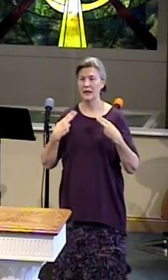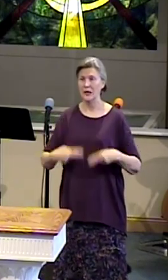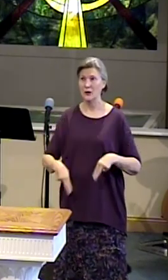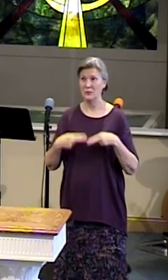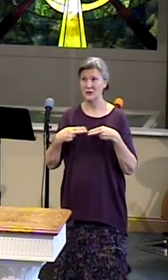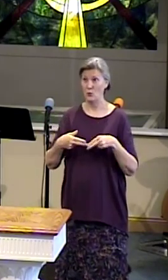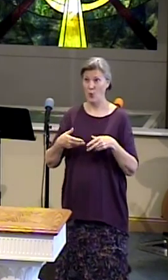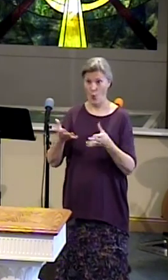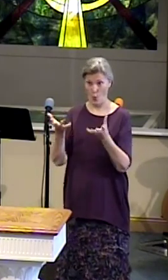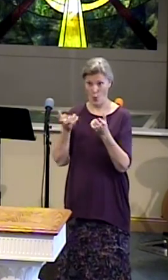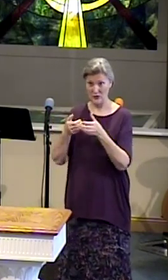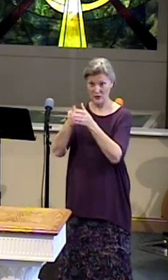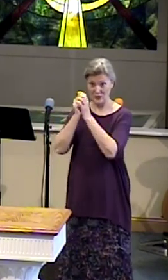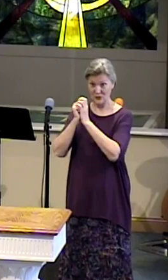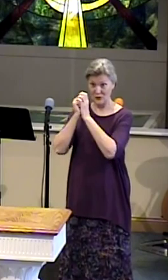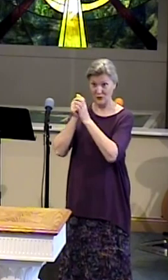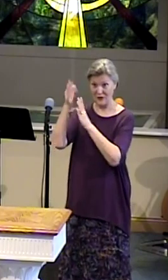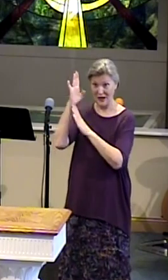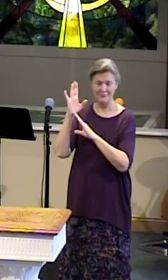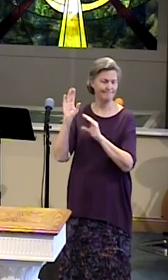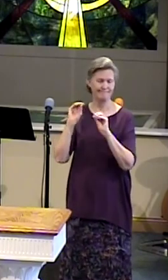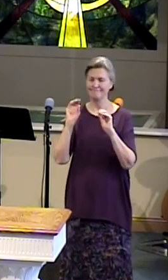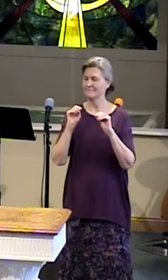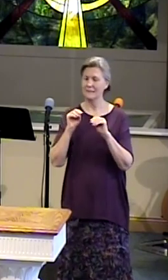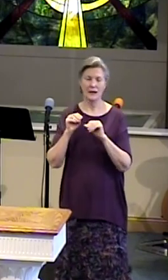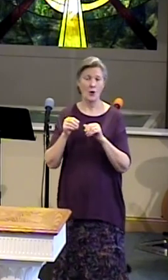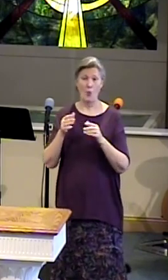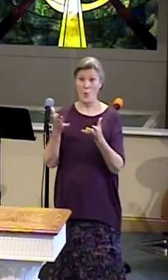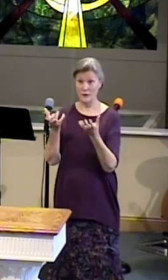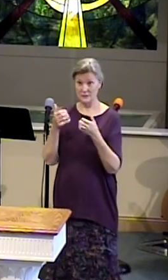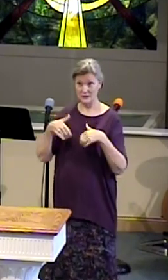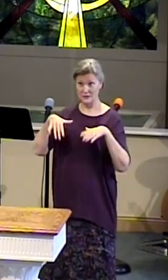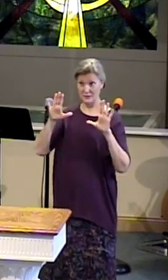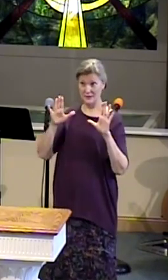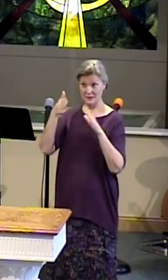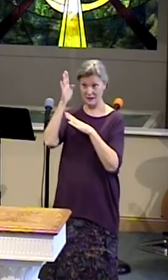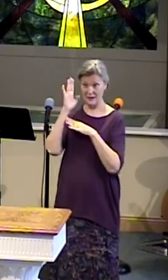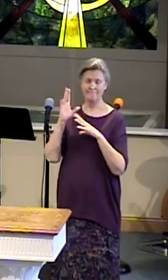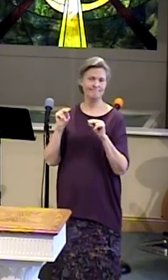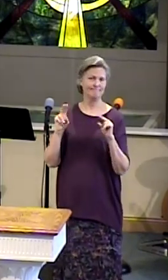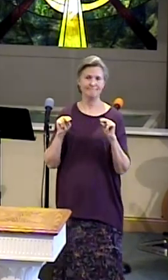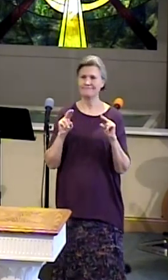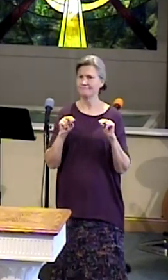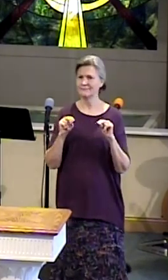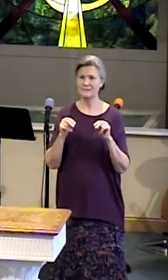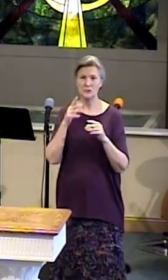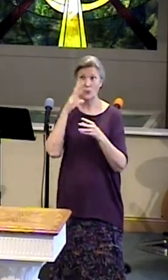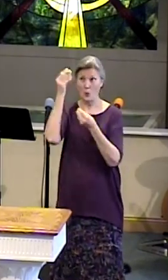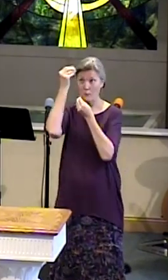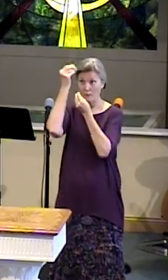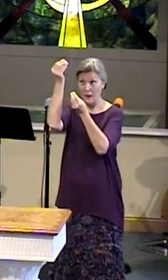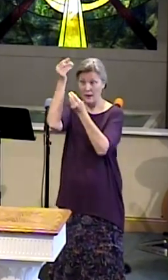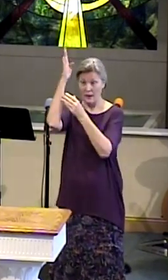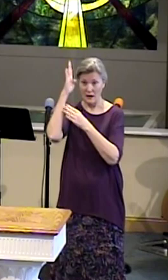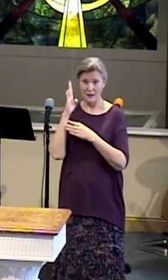God. Right. It does not want to submit. It does not want to obey the Word of God. It doesn't want to.